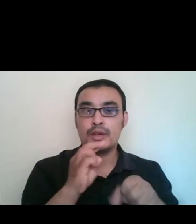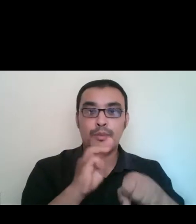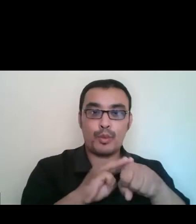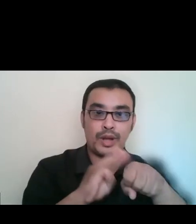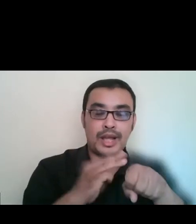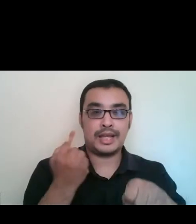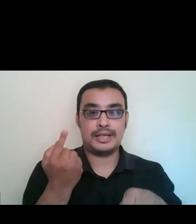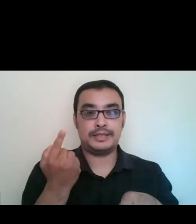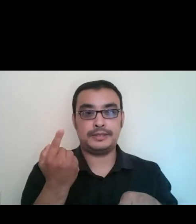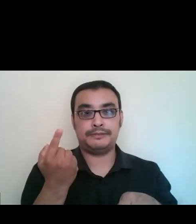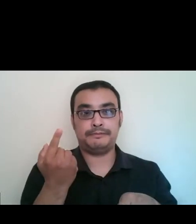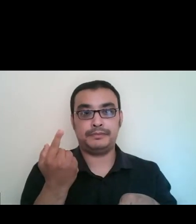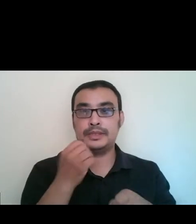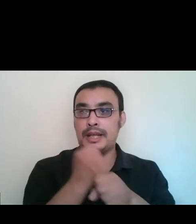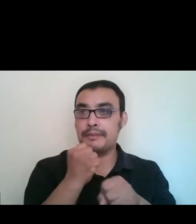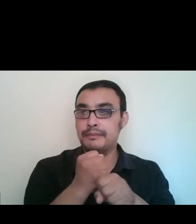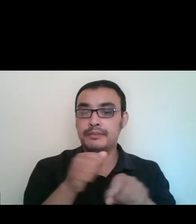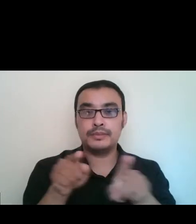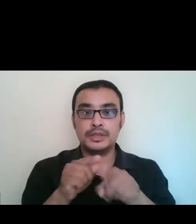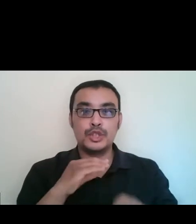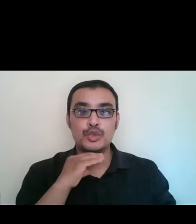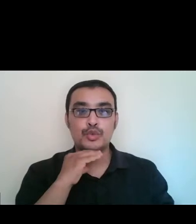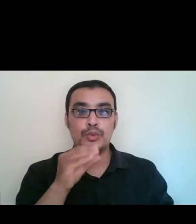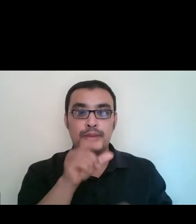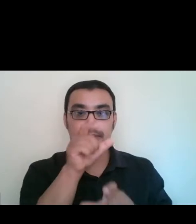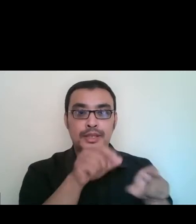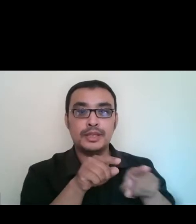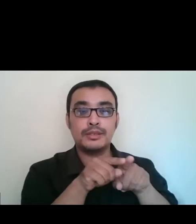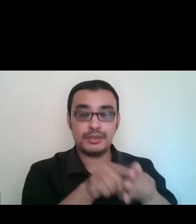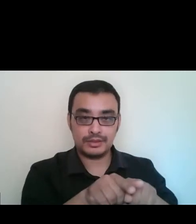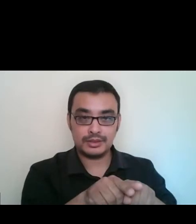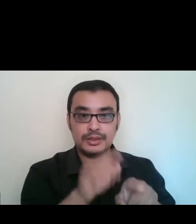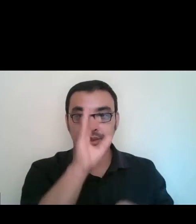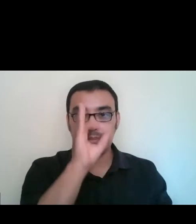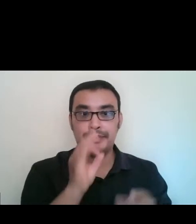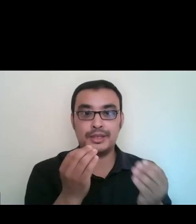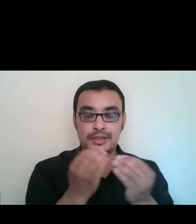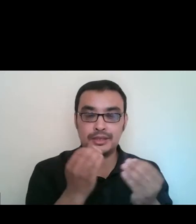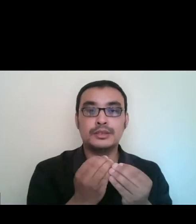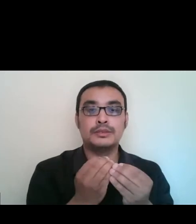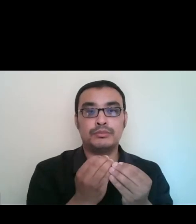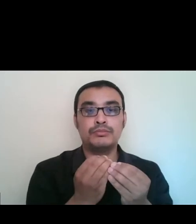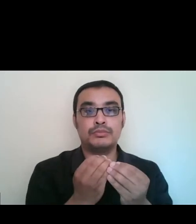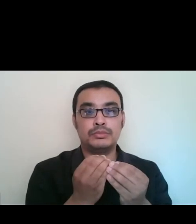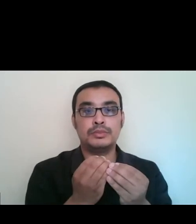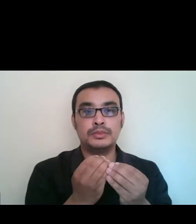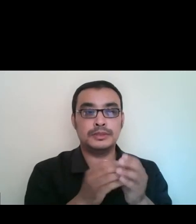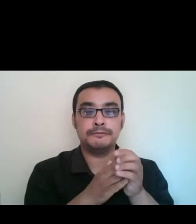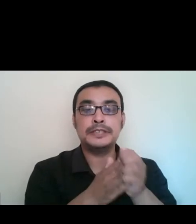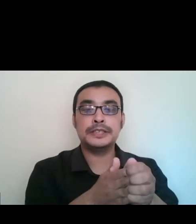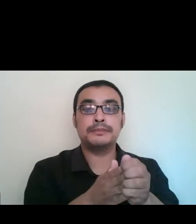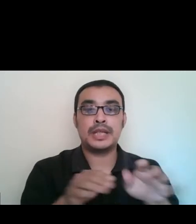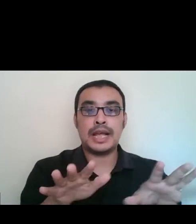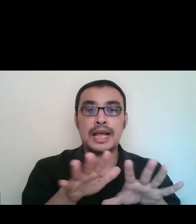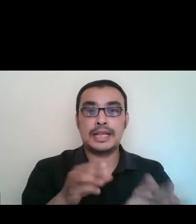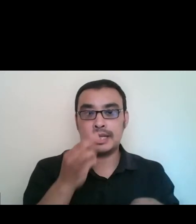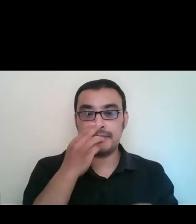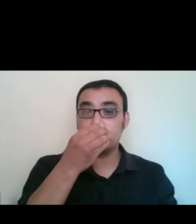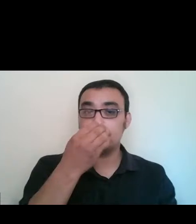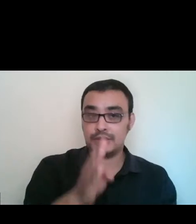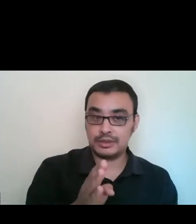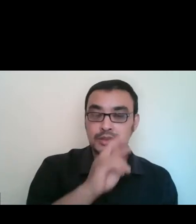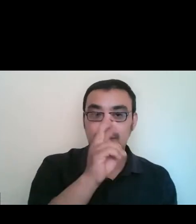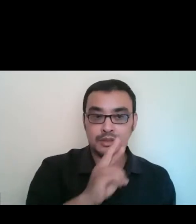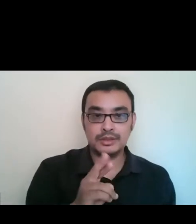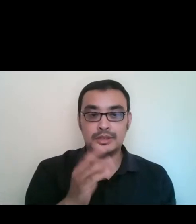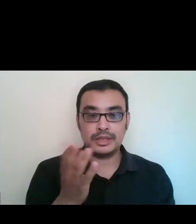opportunities of working with young people, especially creating a leadership space. Also in